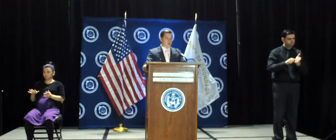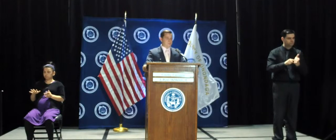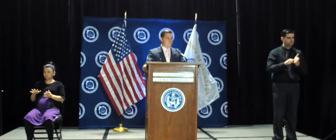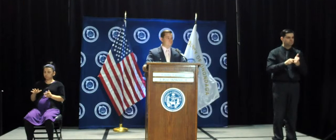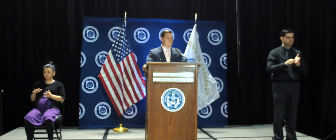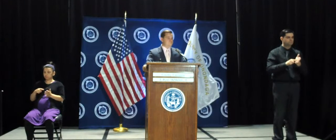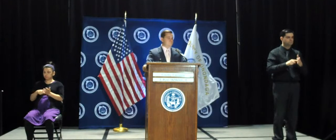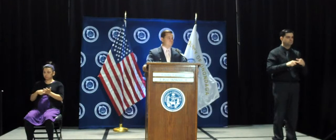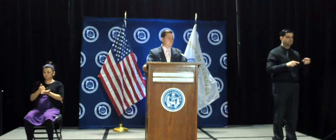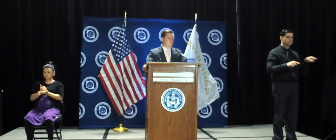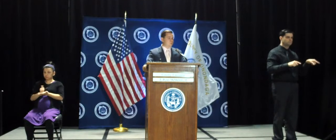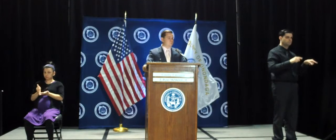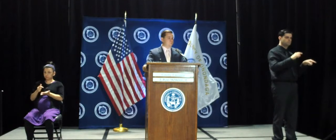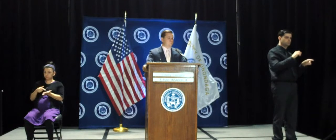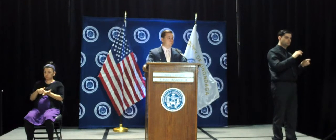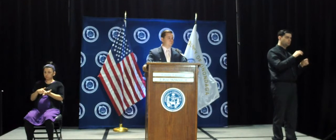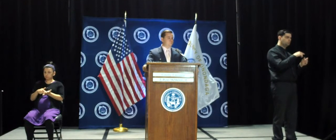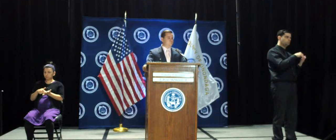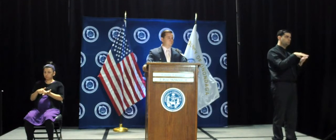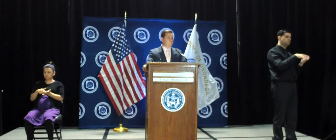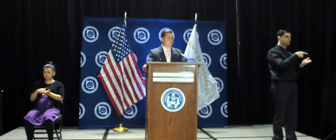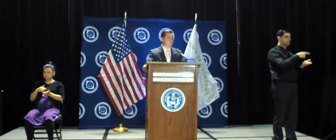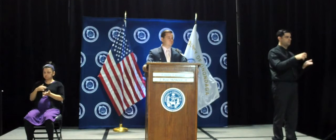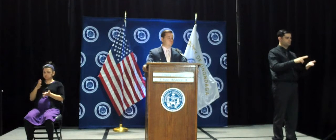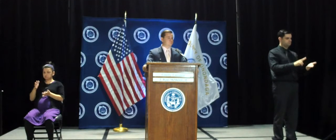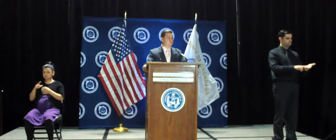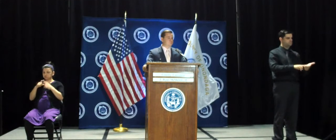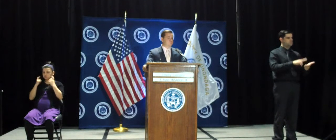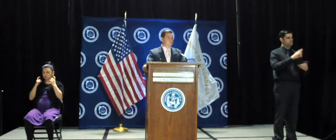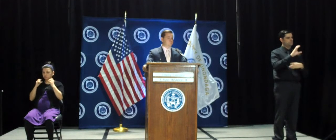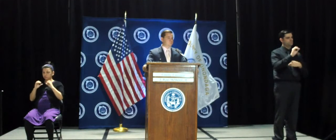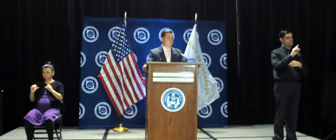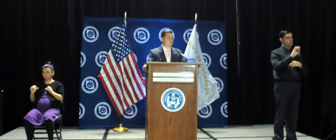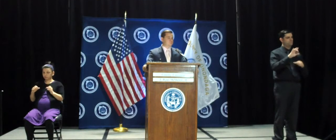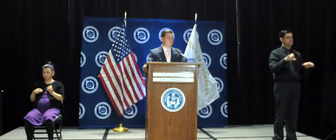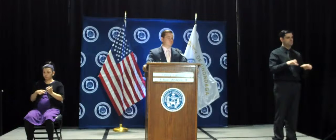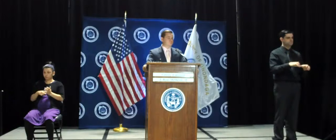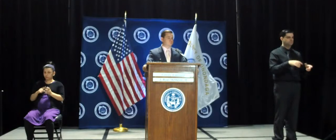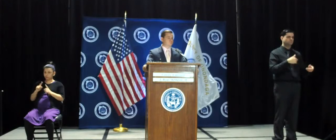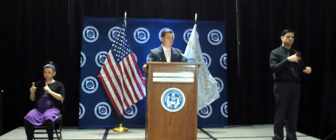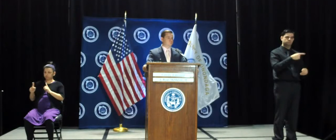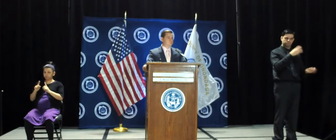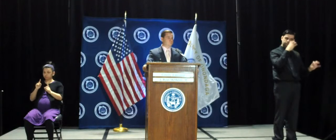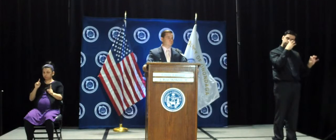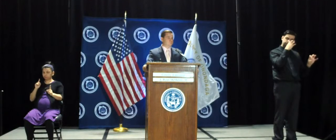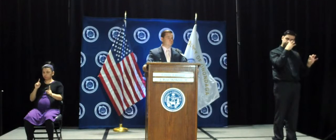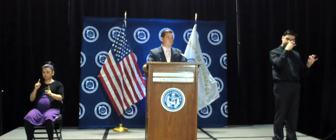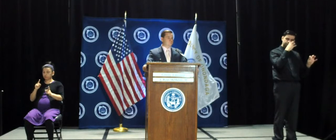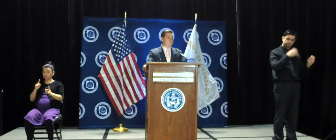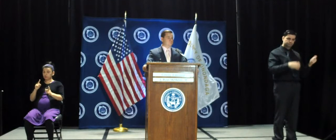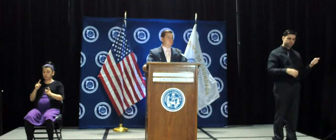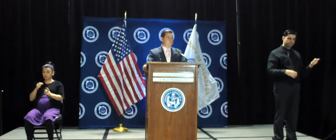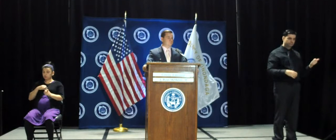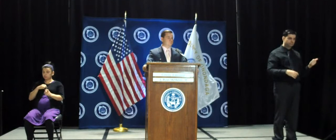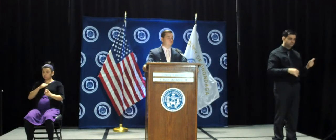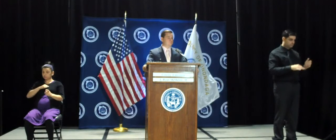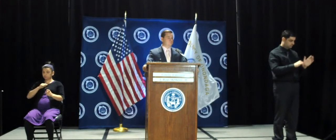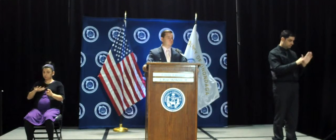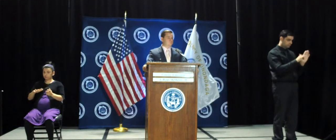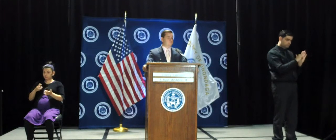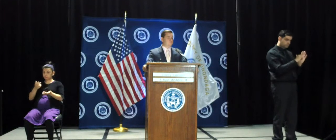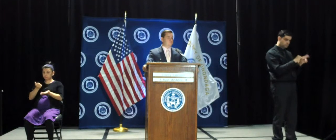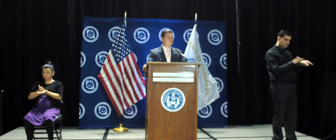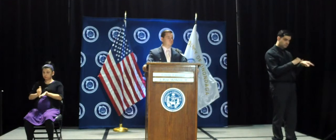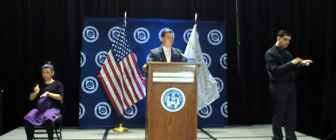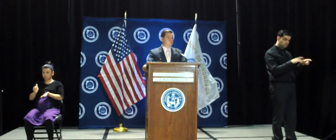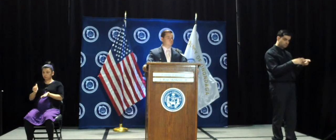partners with that. If they identify someone who has to quarantine, do they turn that over to the state? Is it the